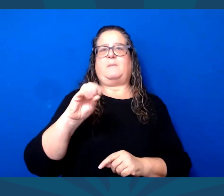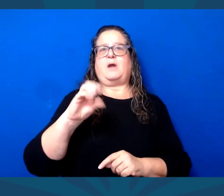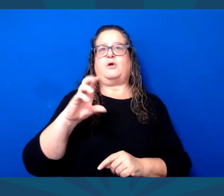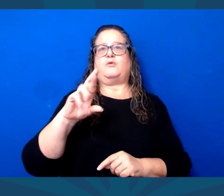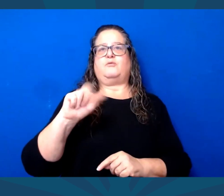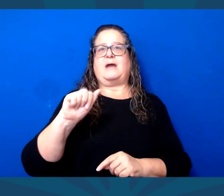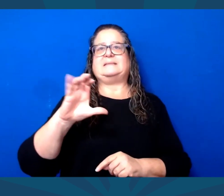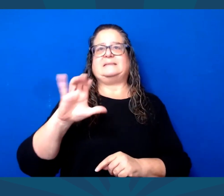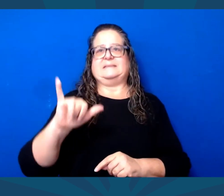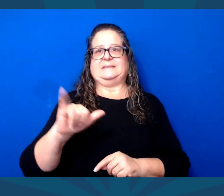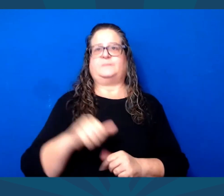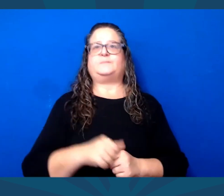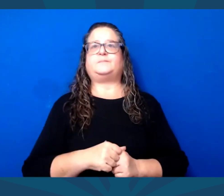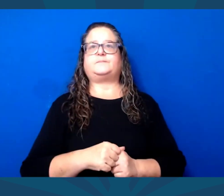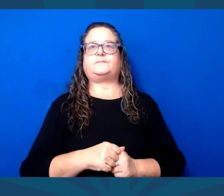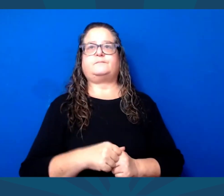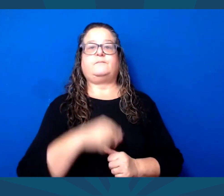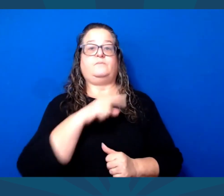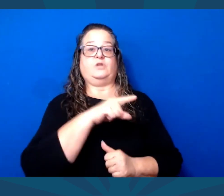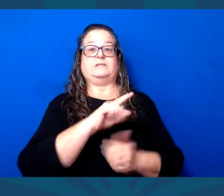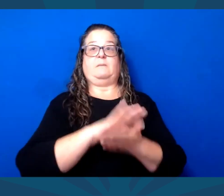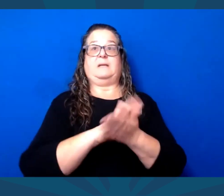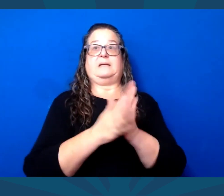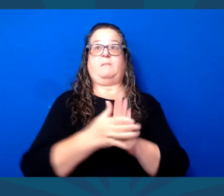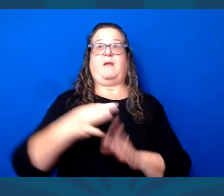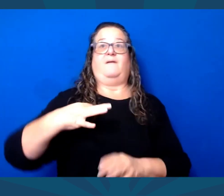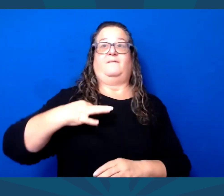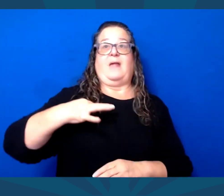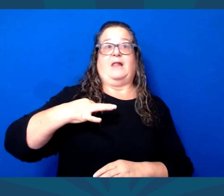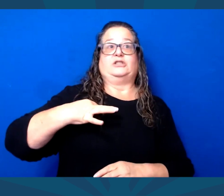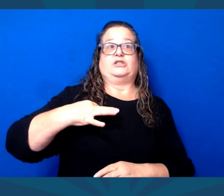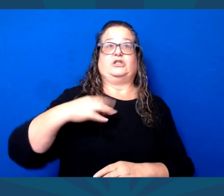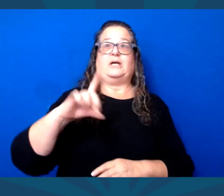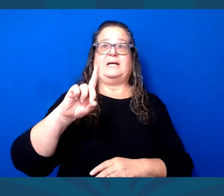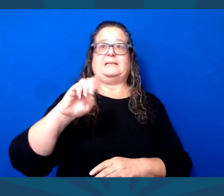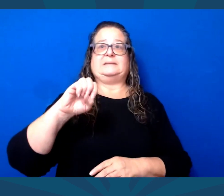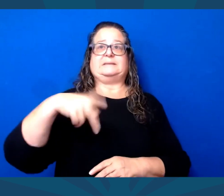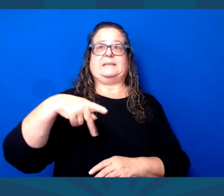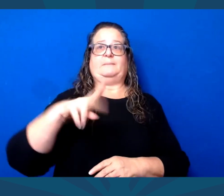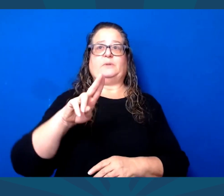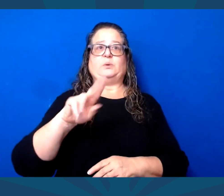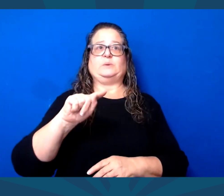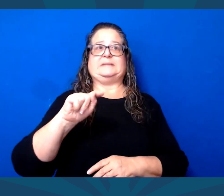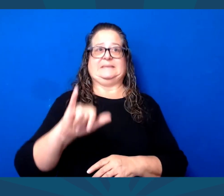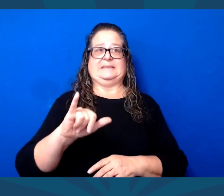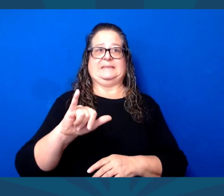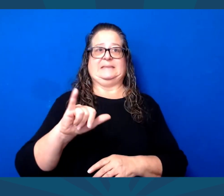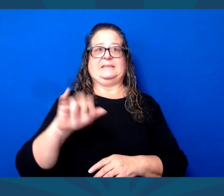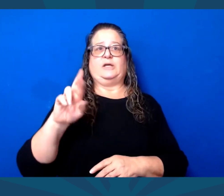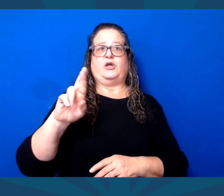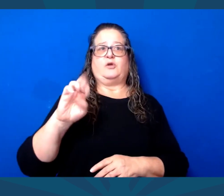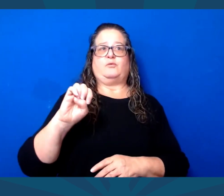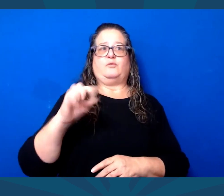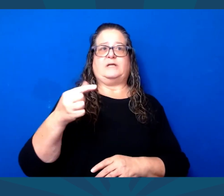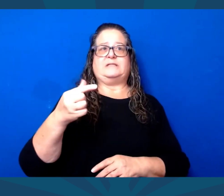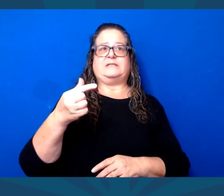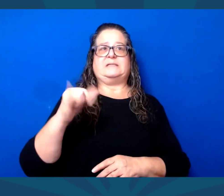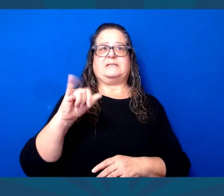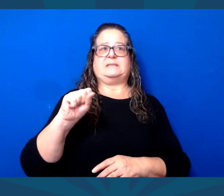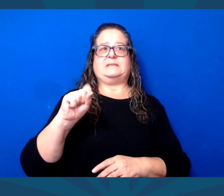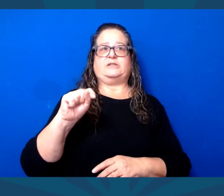education, my activities have been focused on supporting the foundations of democracy. I became a volunteer